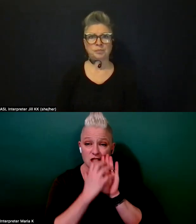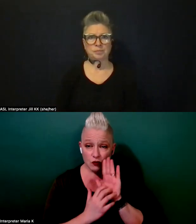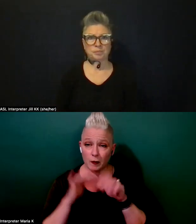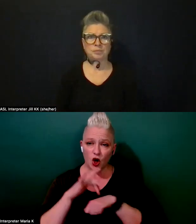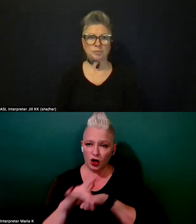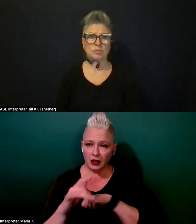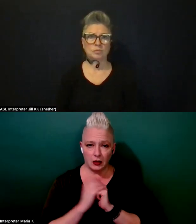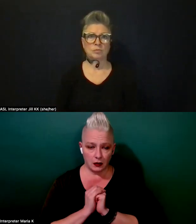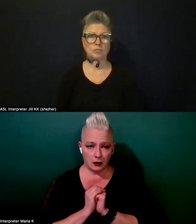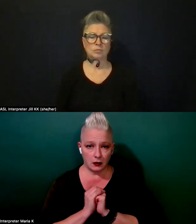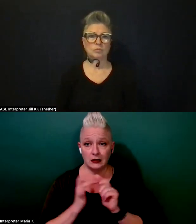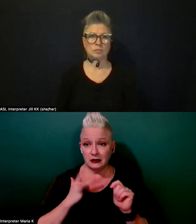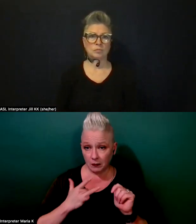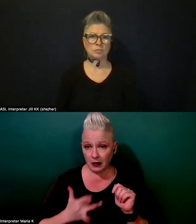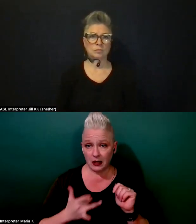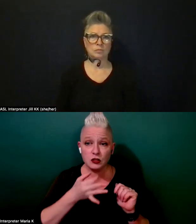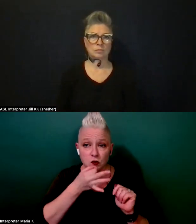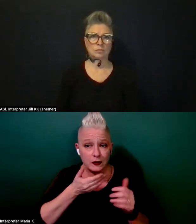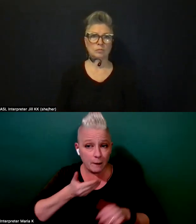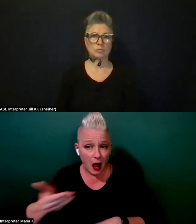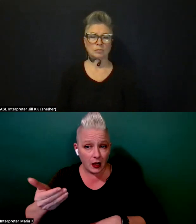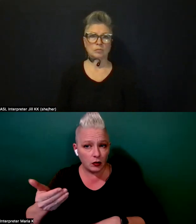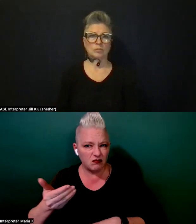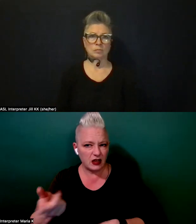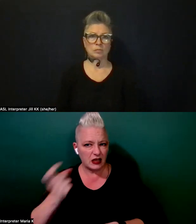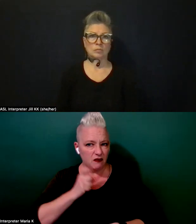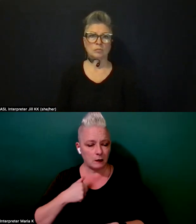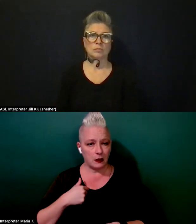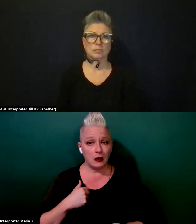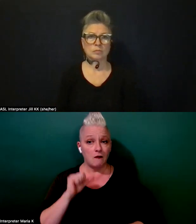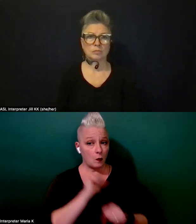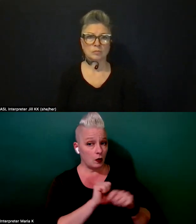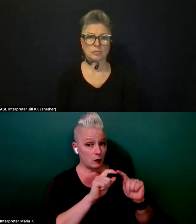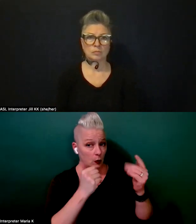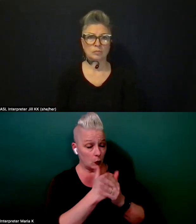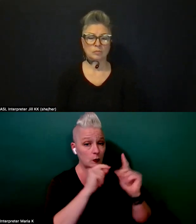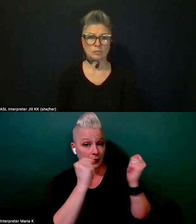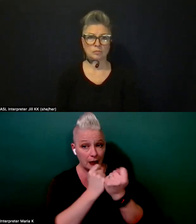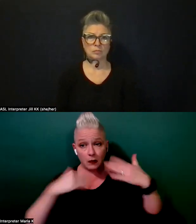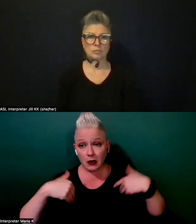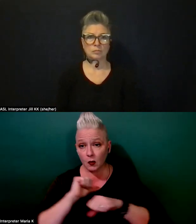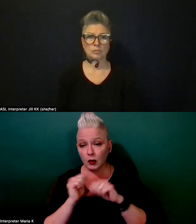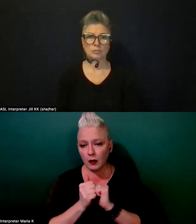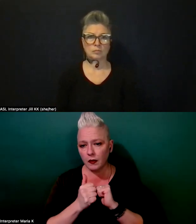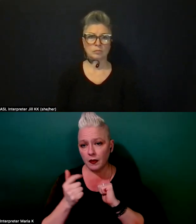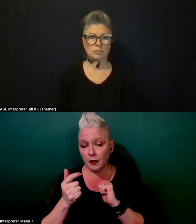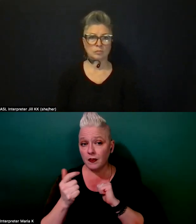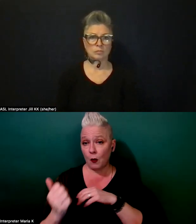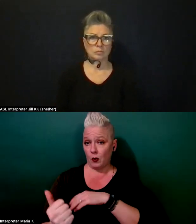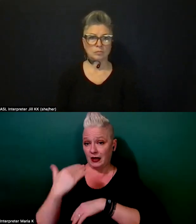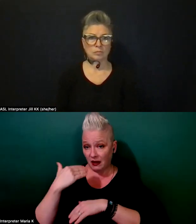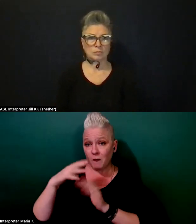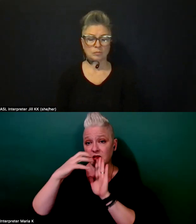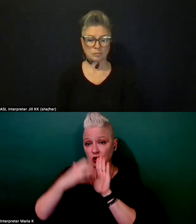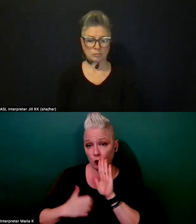like usually once I'm hired. If I'm working with a new team that I haven't worked for, usually I'll get the script before I